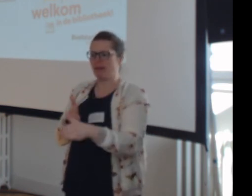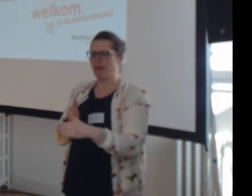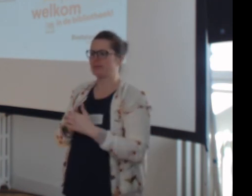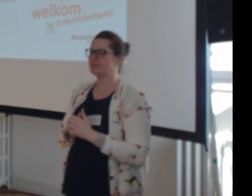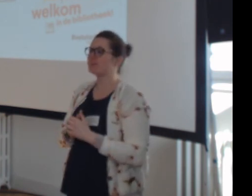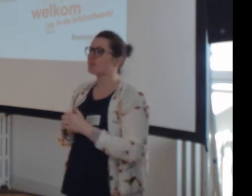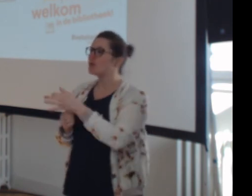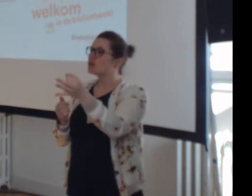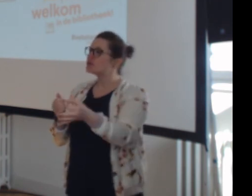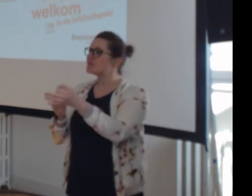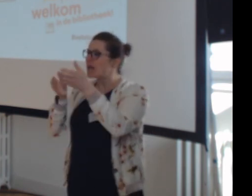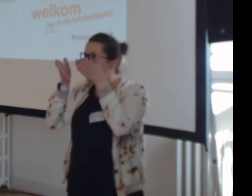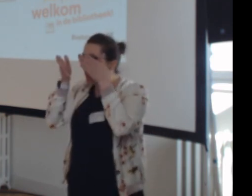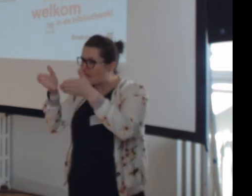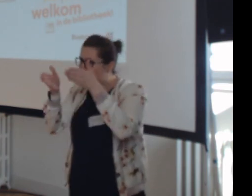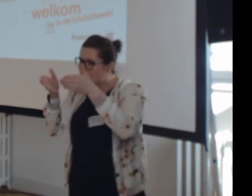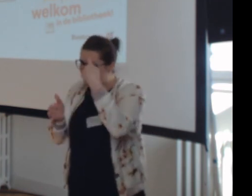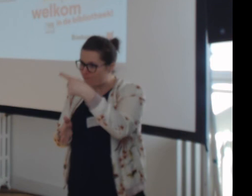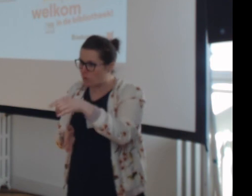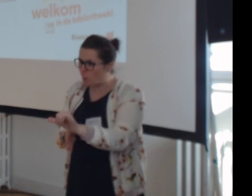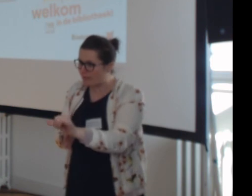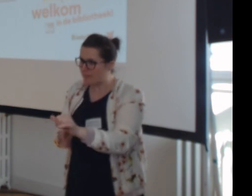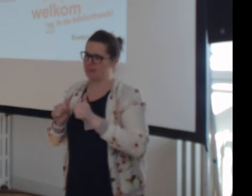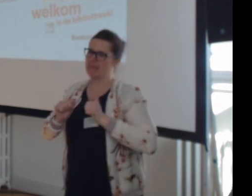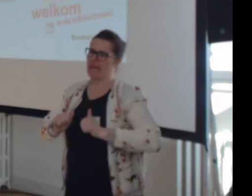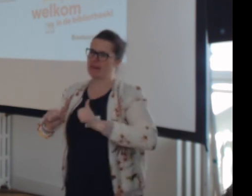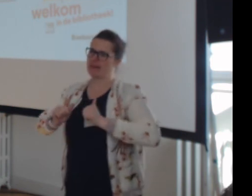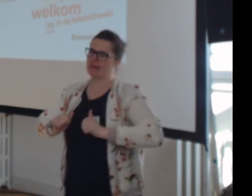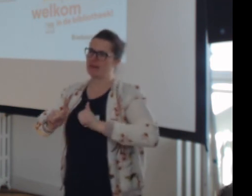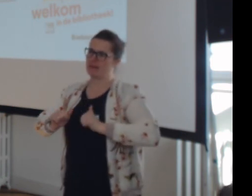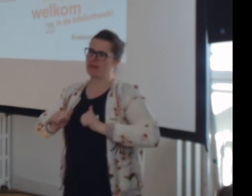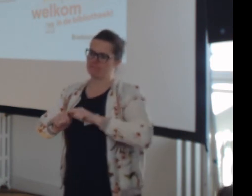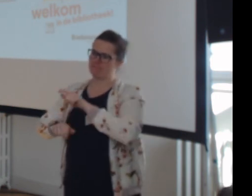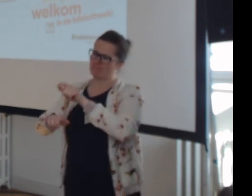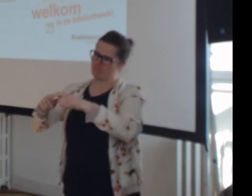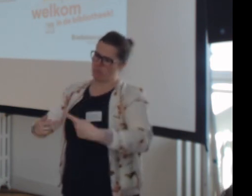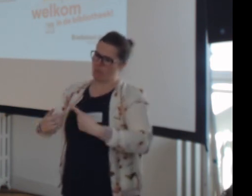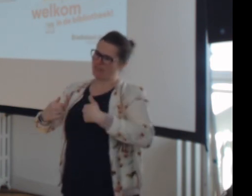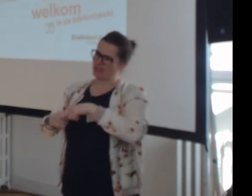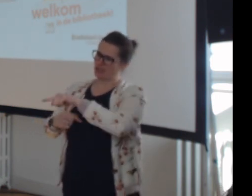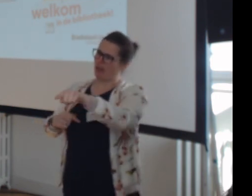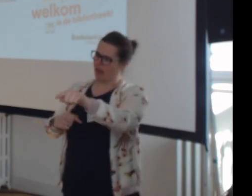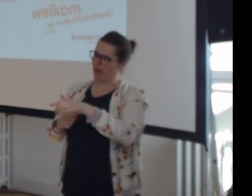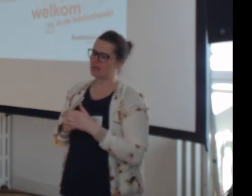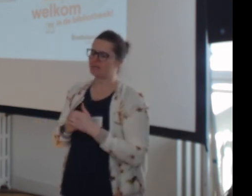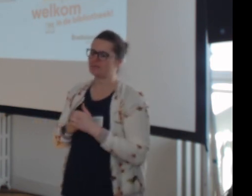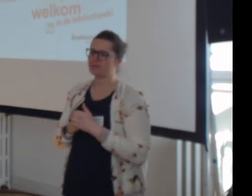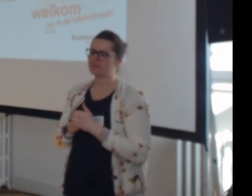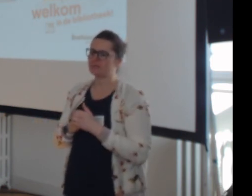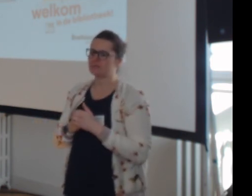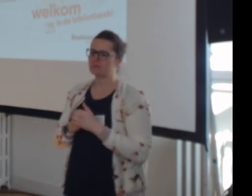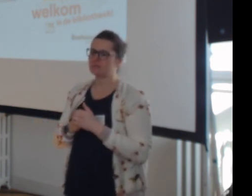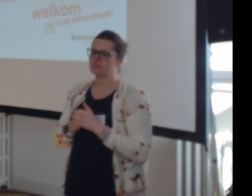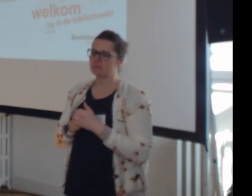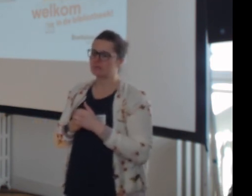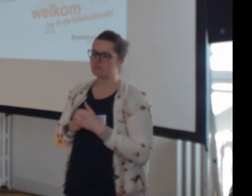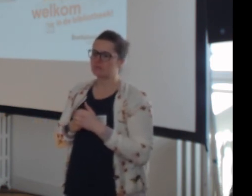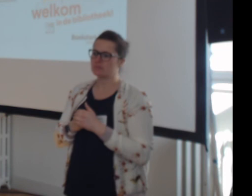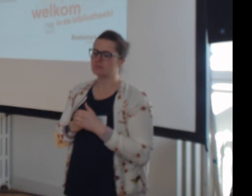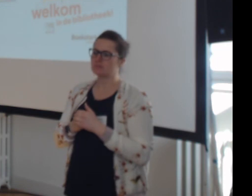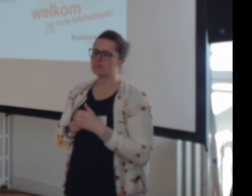Special attention we give to training of professionals. We organize,